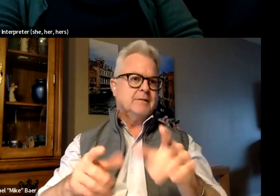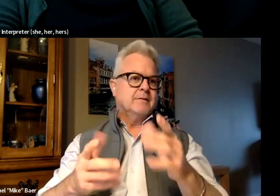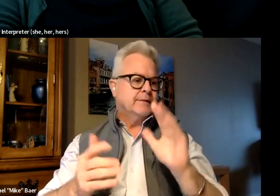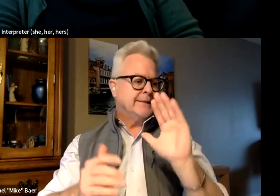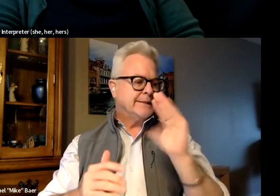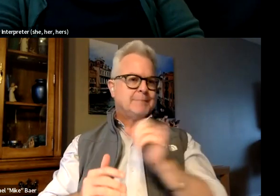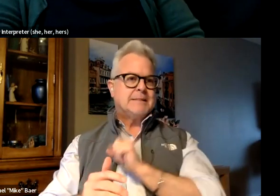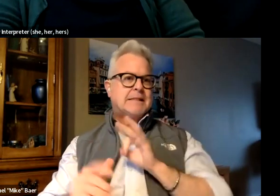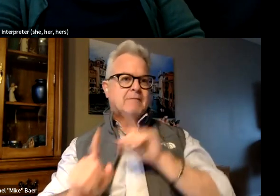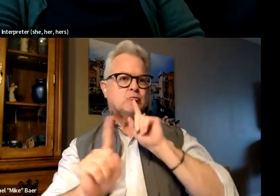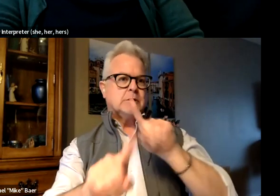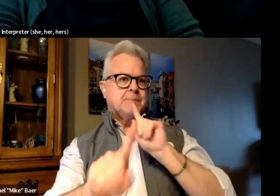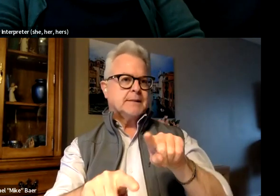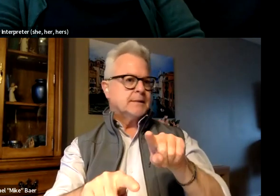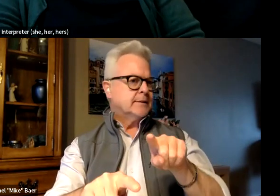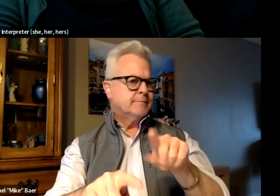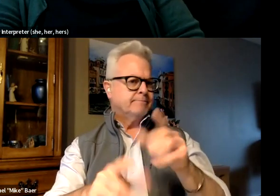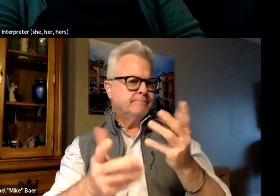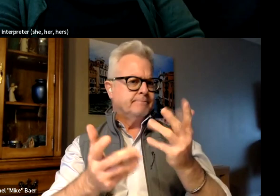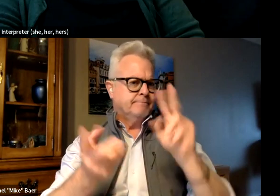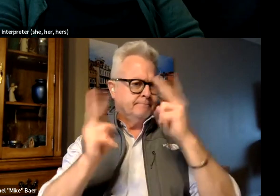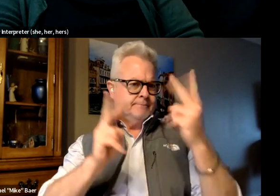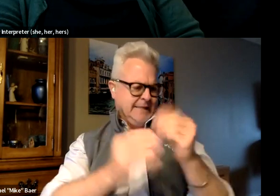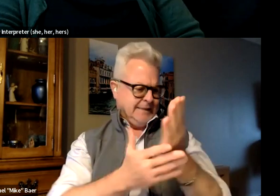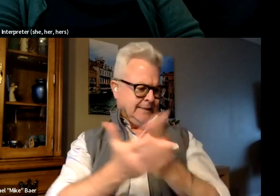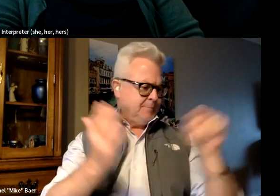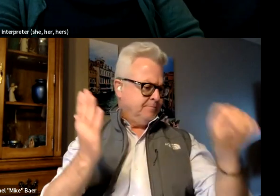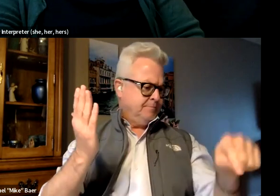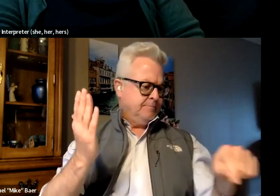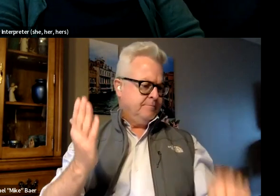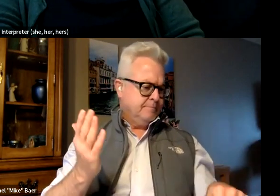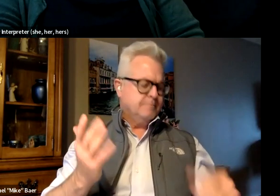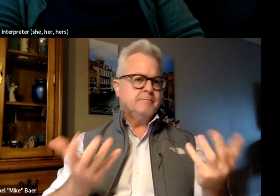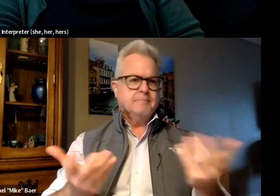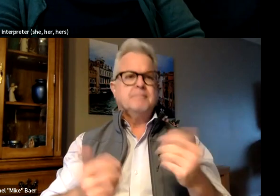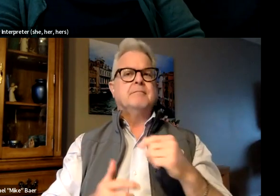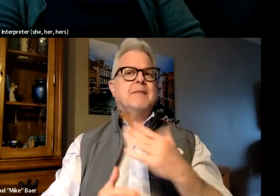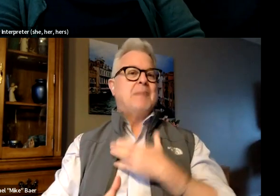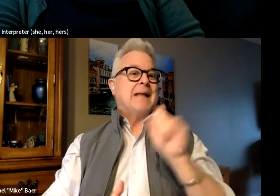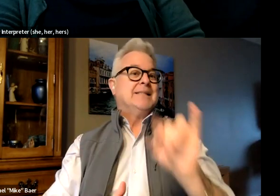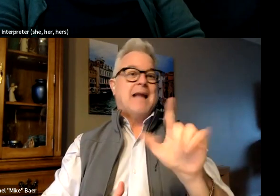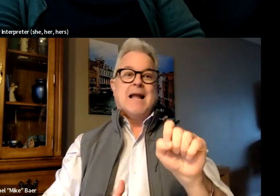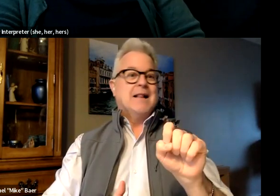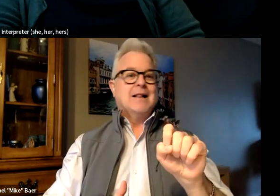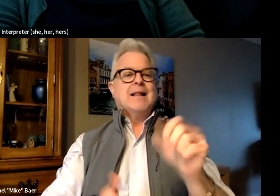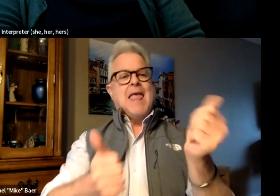unfortunately, it's unfortunate this happened. The staff responses are not correct. They seem invalid in some of